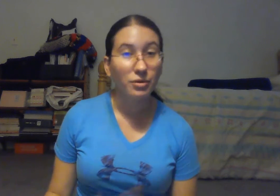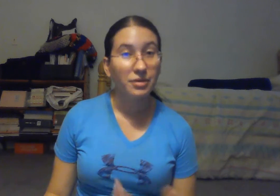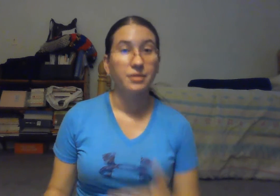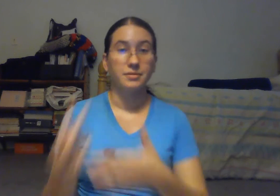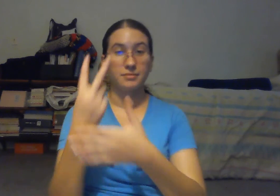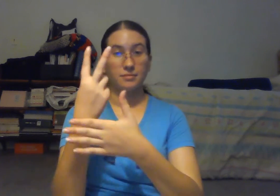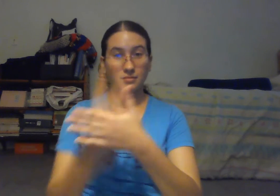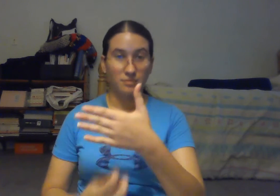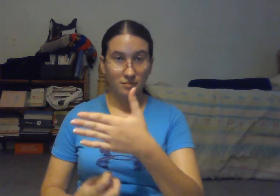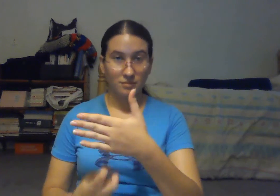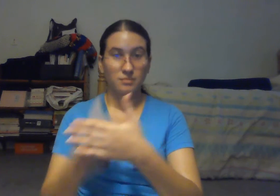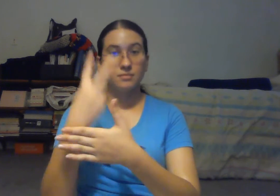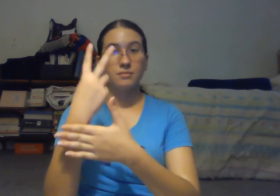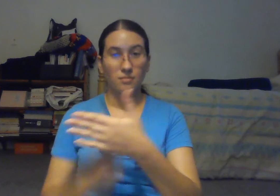Both.